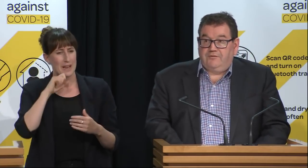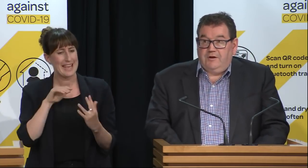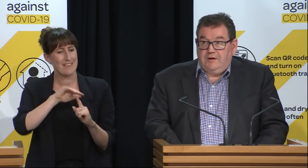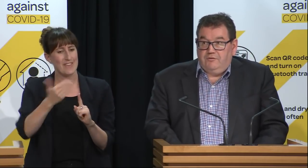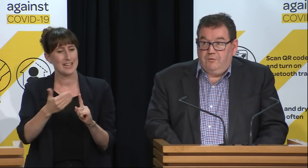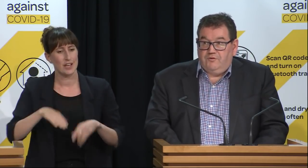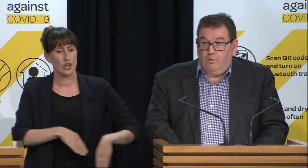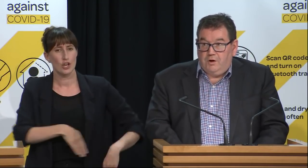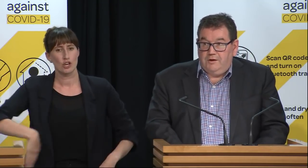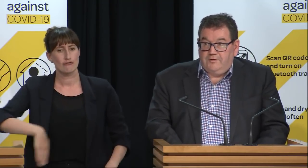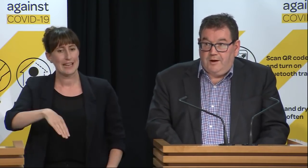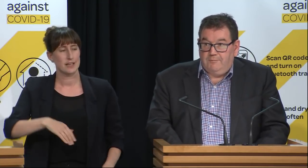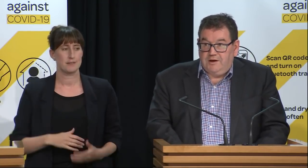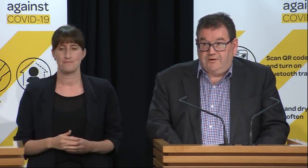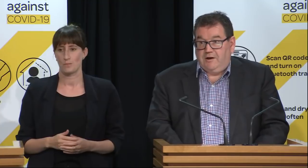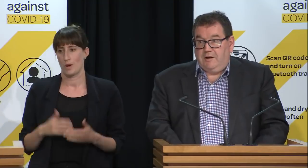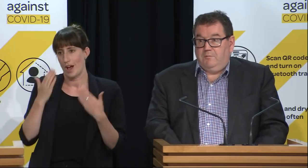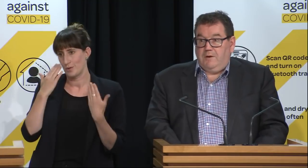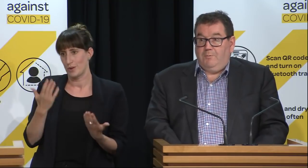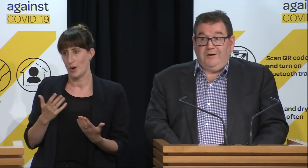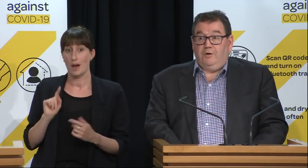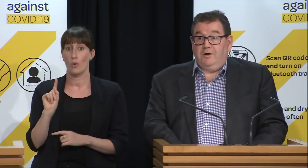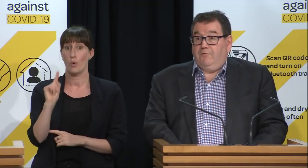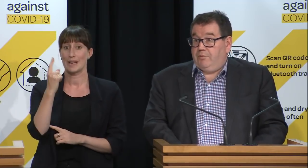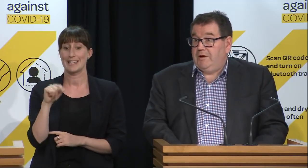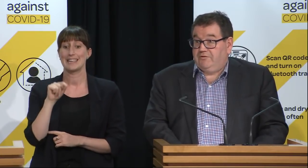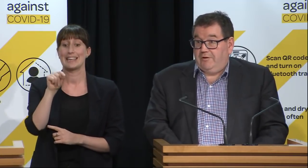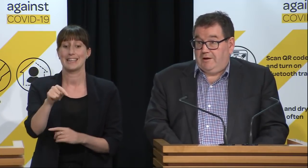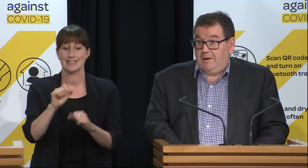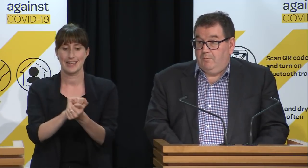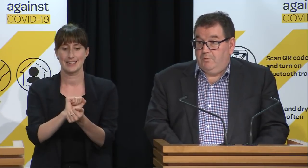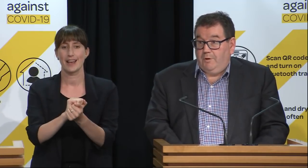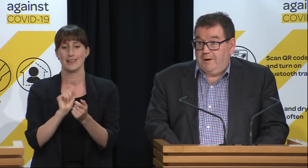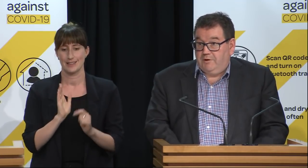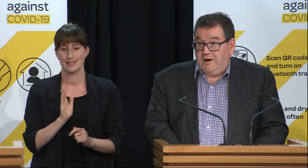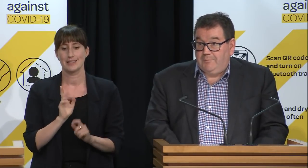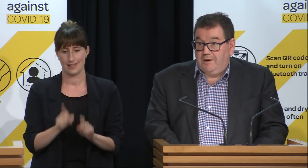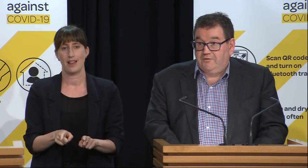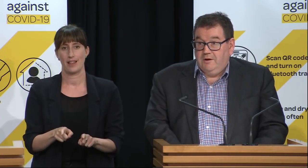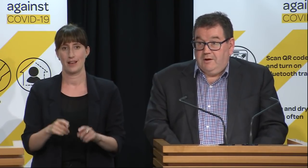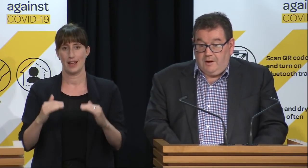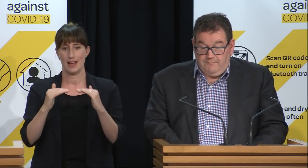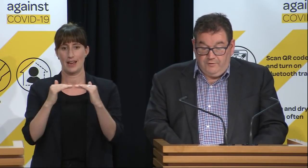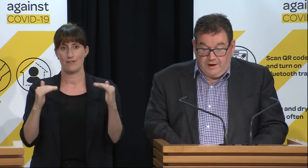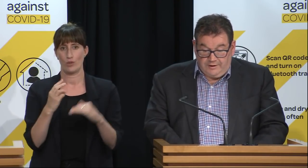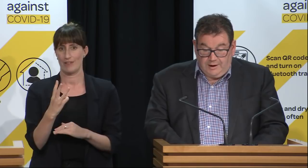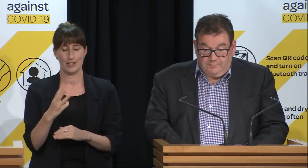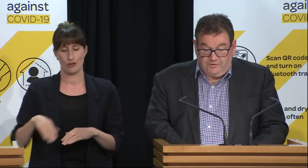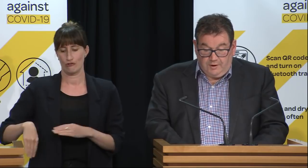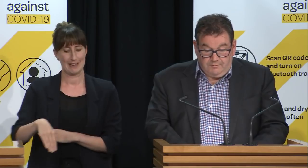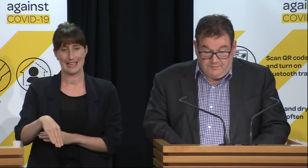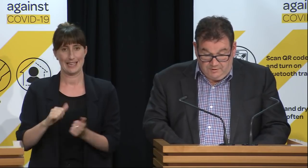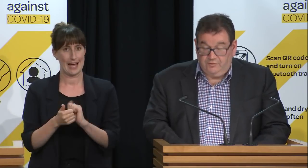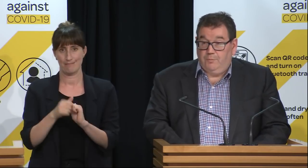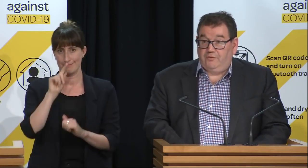but obviously in terms of Auckland, next Saturday they will be in alert level 3, so that game would not be able to take place. For the other